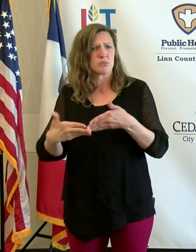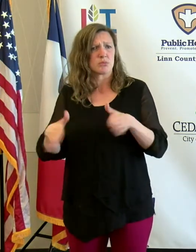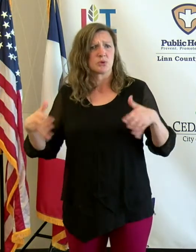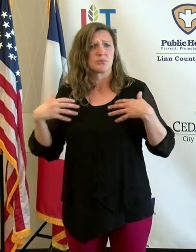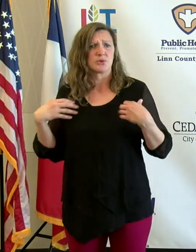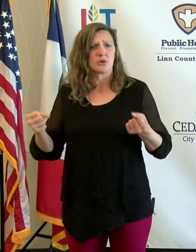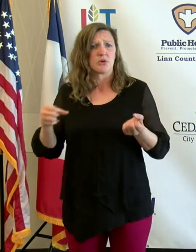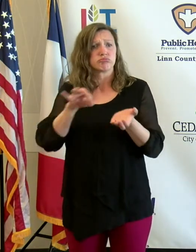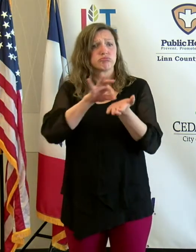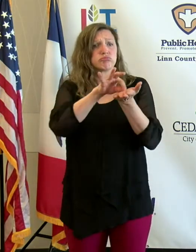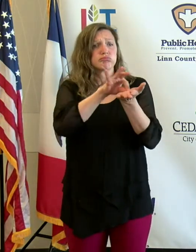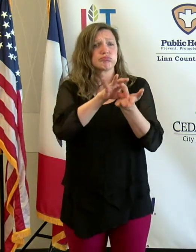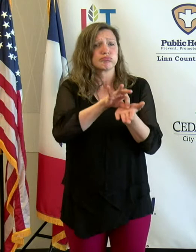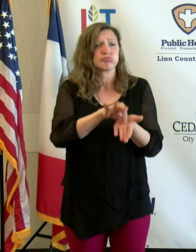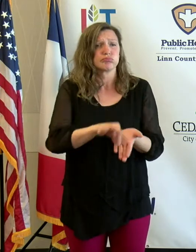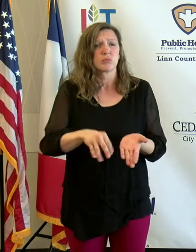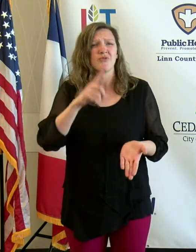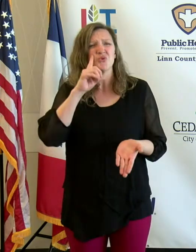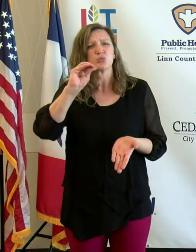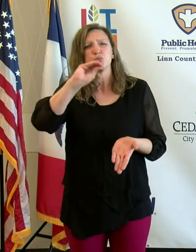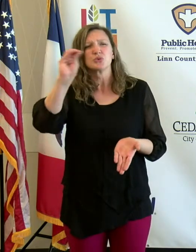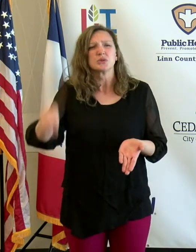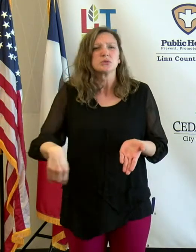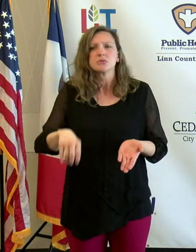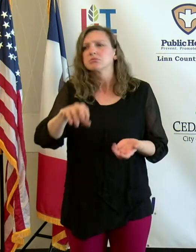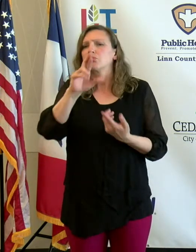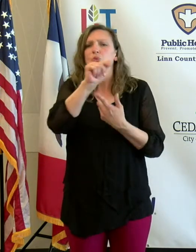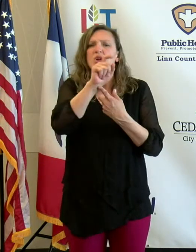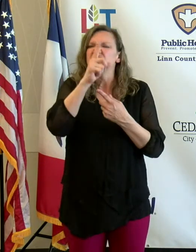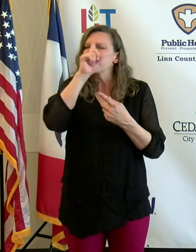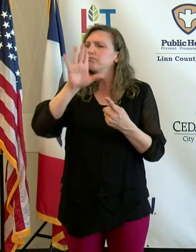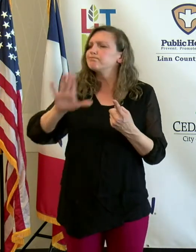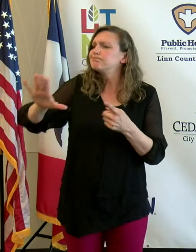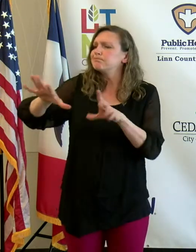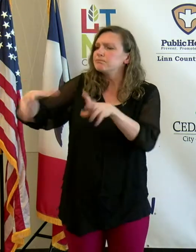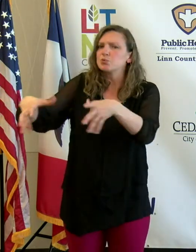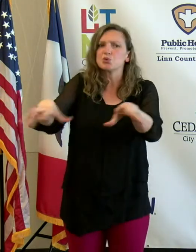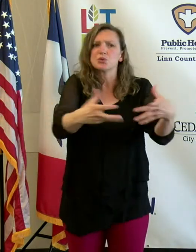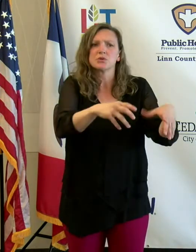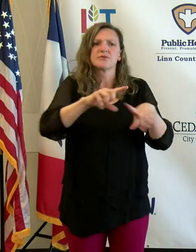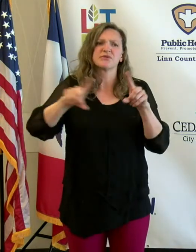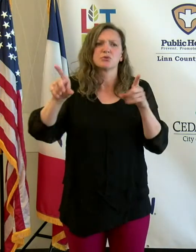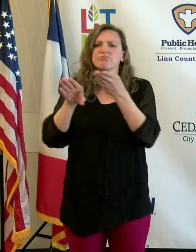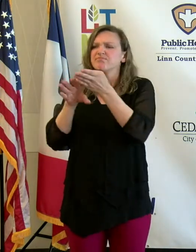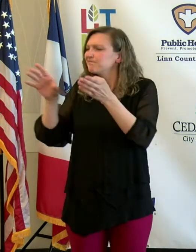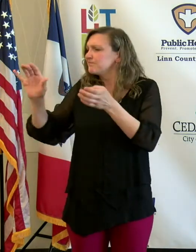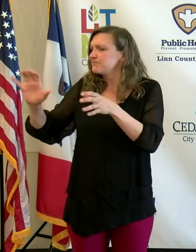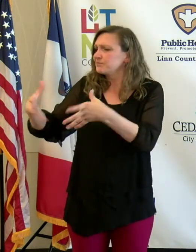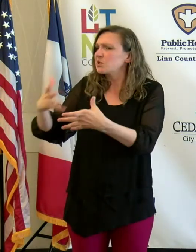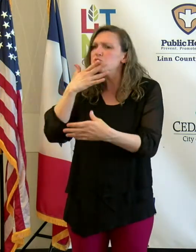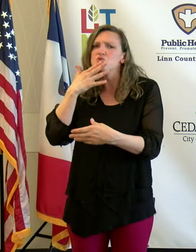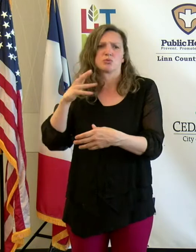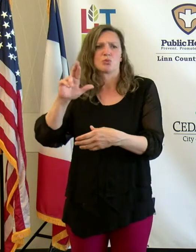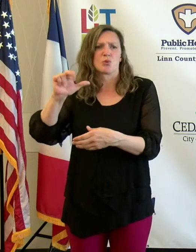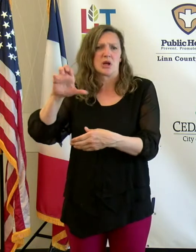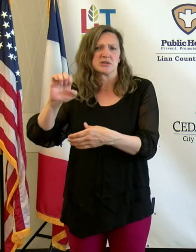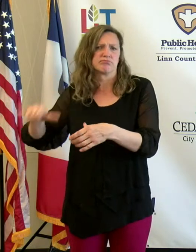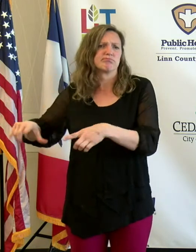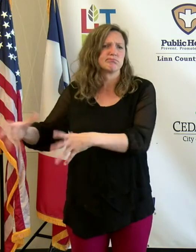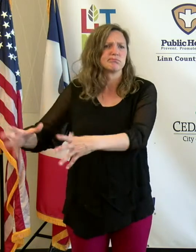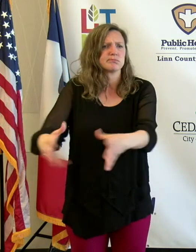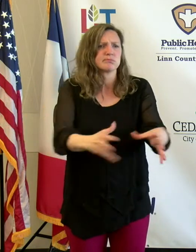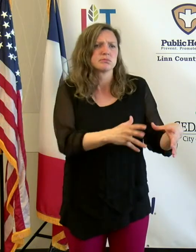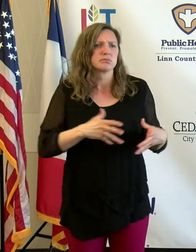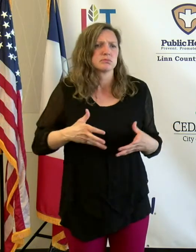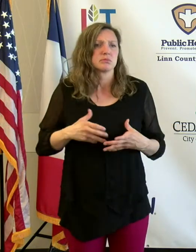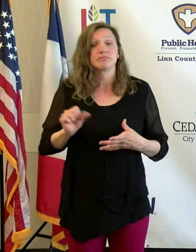testing positive, and if there's a plan to make this and any other additional information public. We have started pulling all